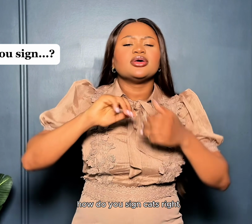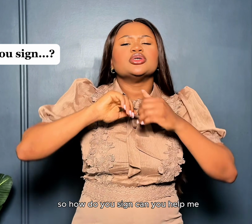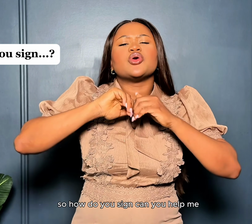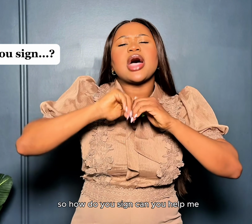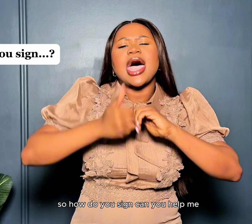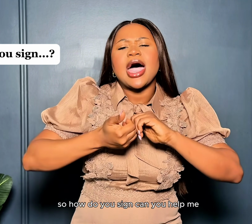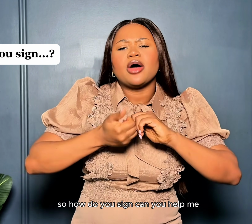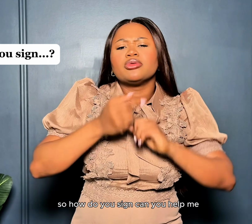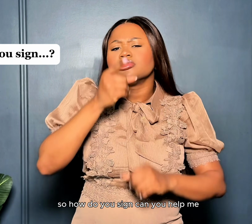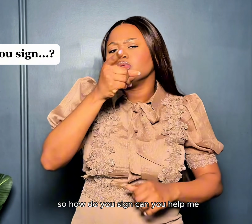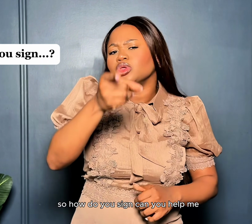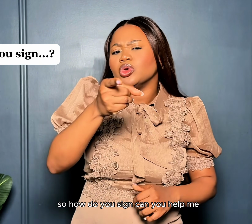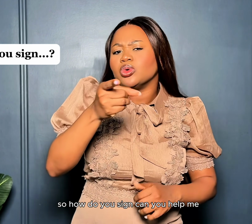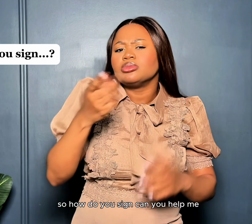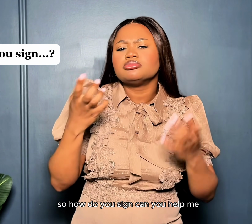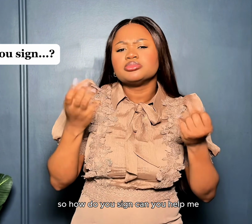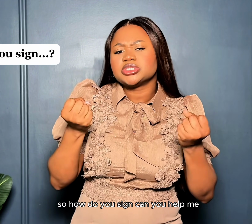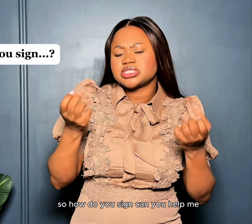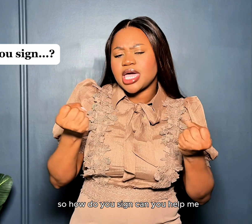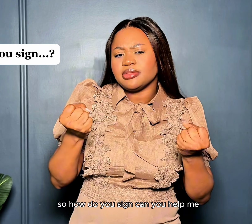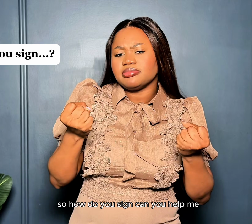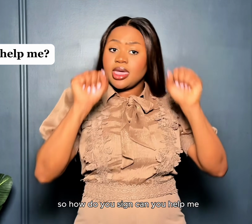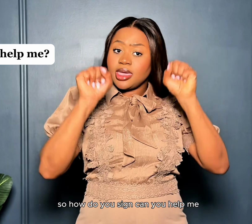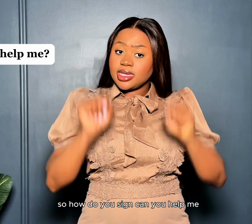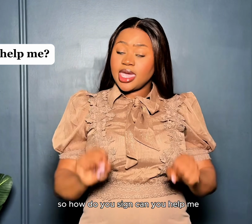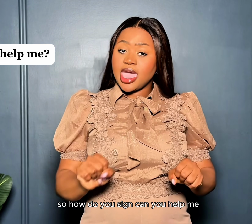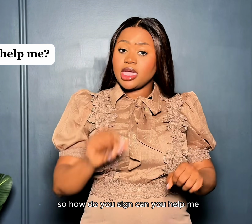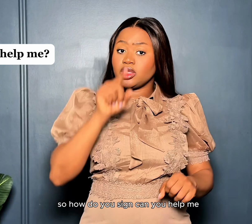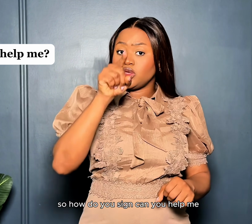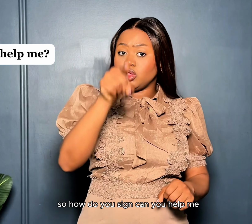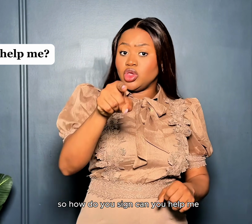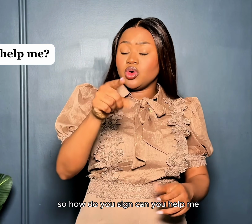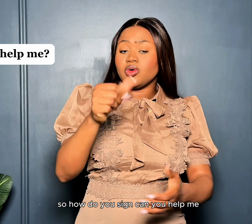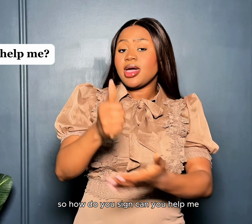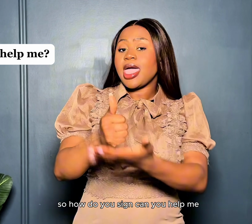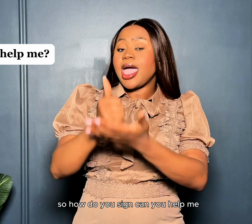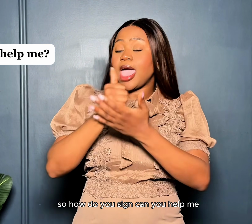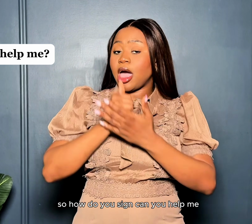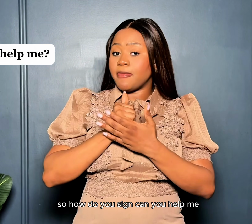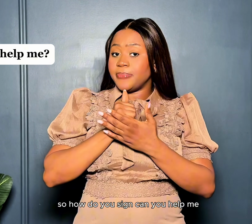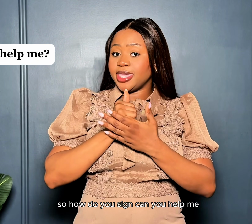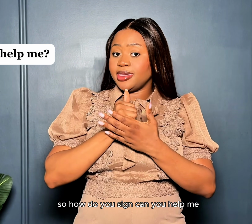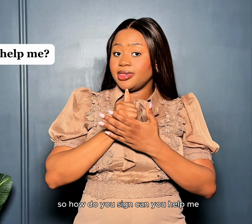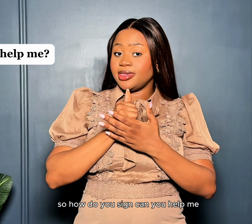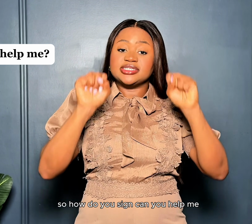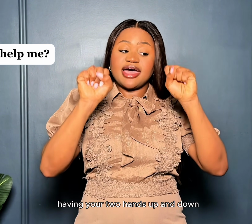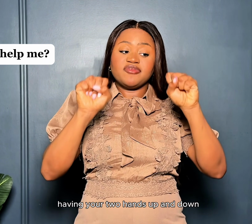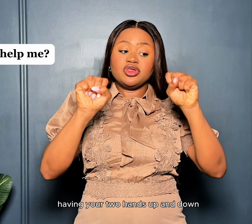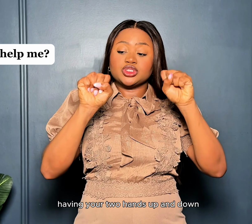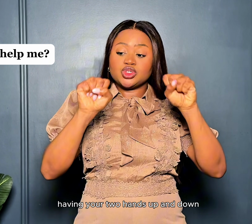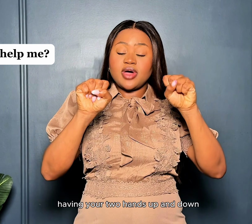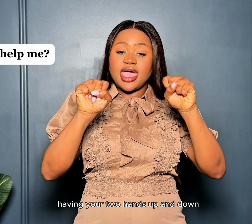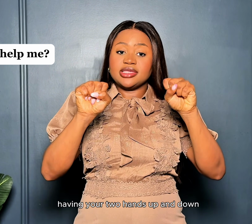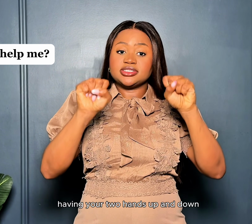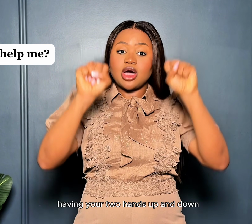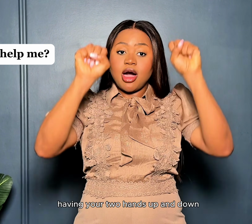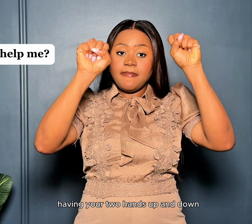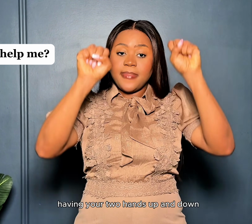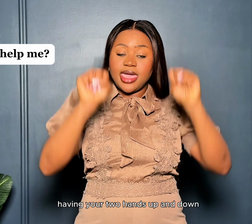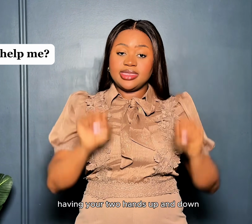So how do you sign? Can you help me? Having your two hands up and